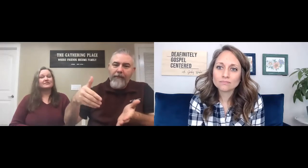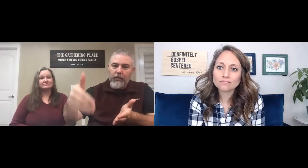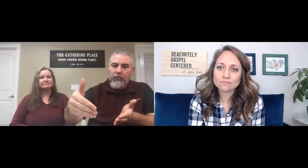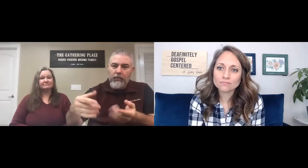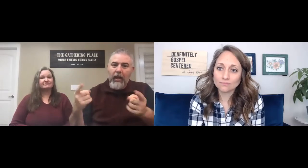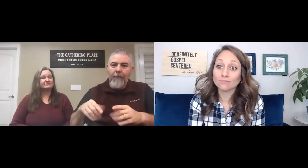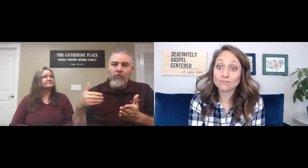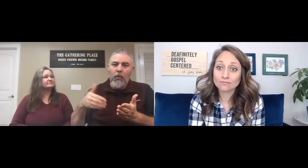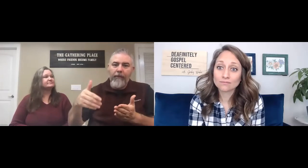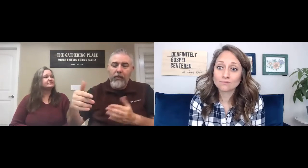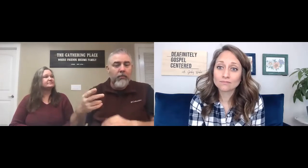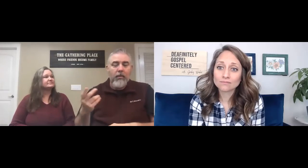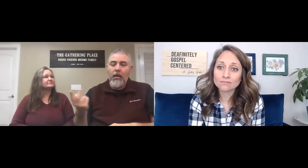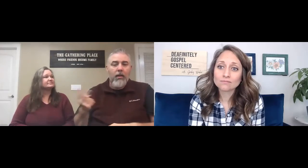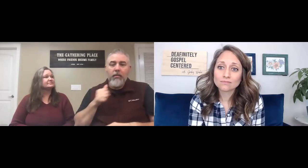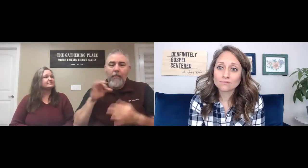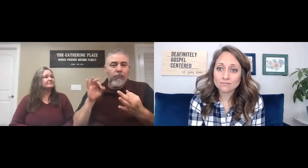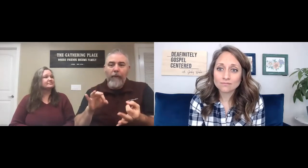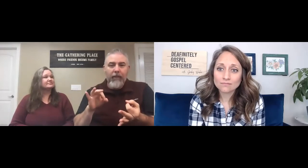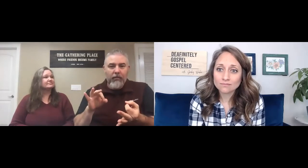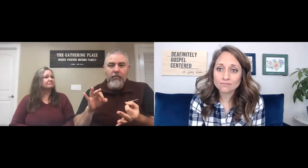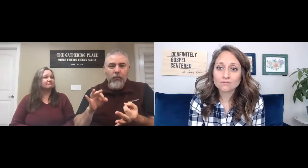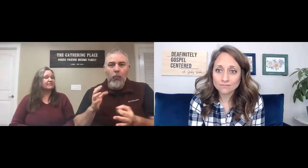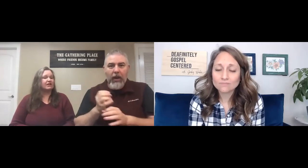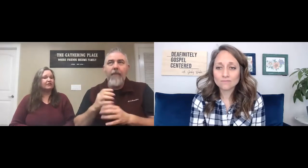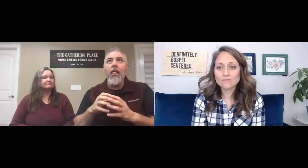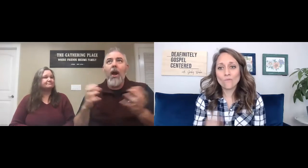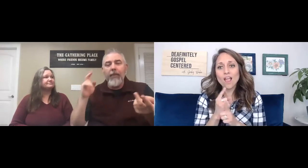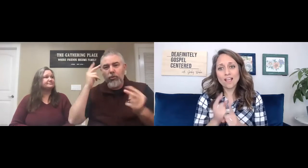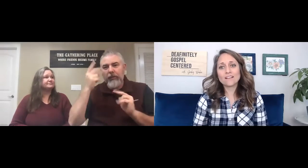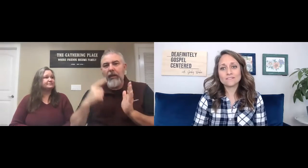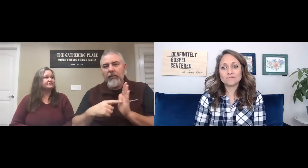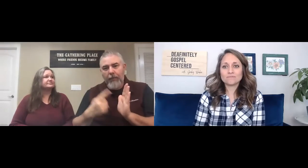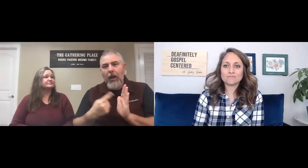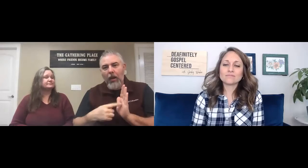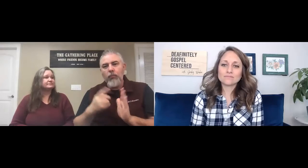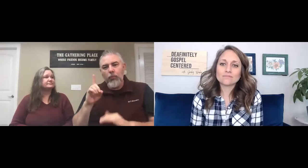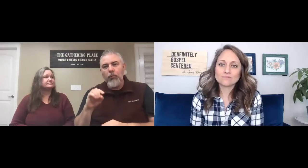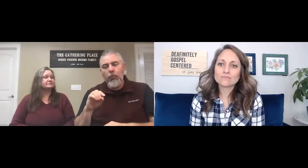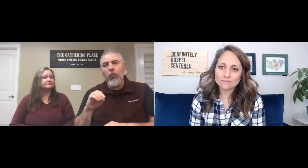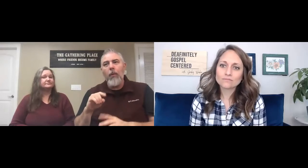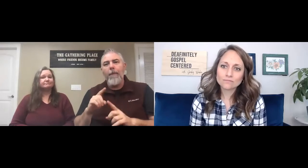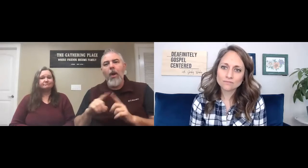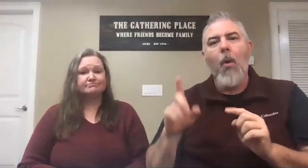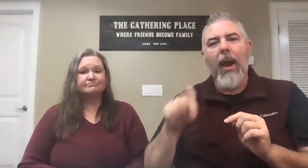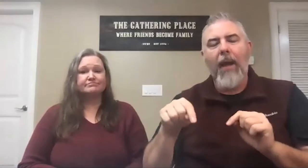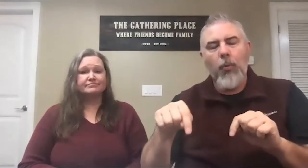That happens often. We're not perfect. Yeah. We have a lot of misunderstanding